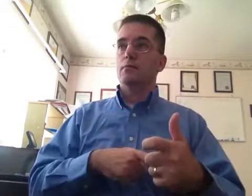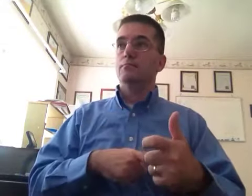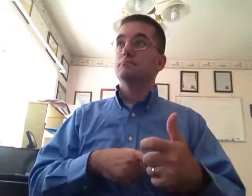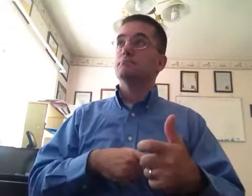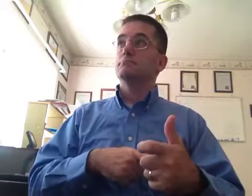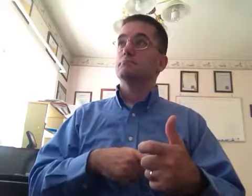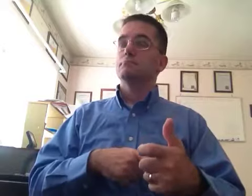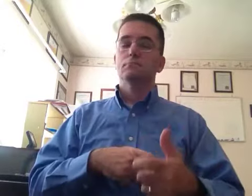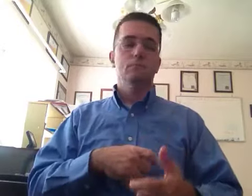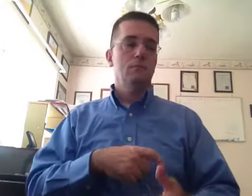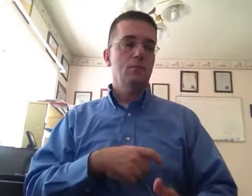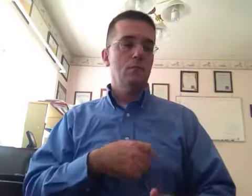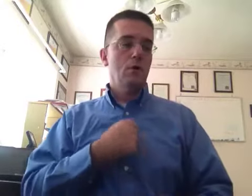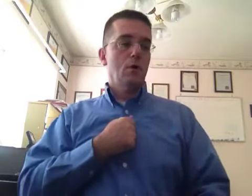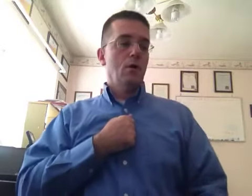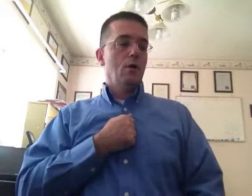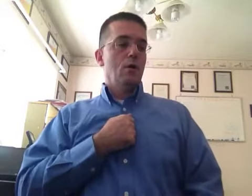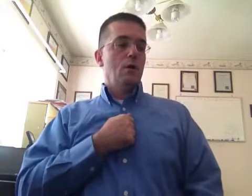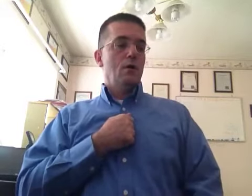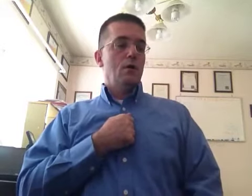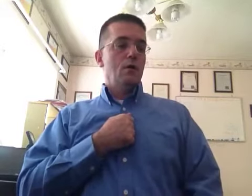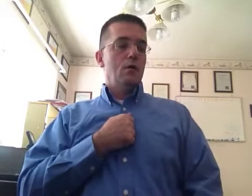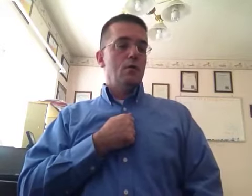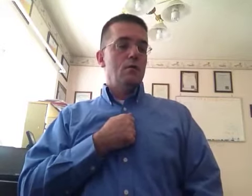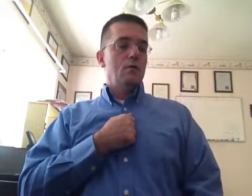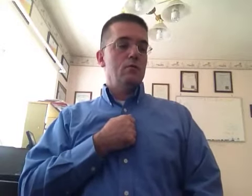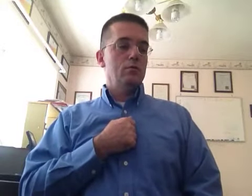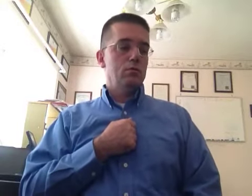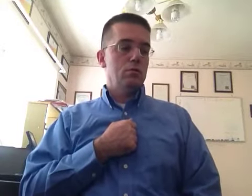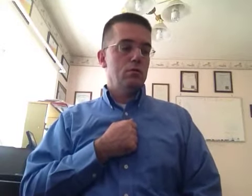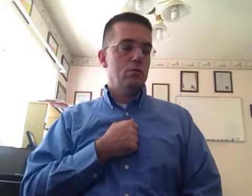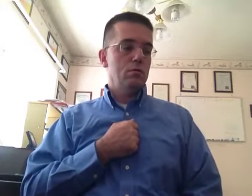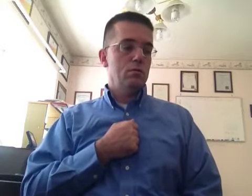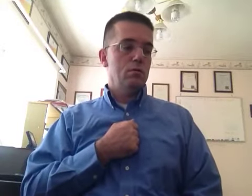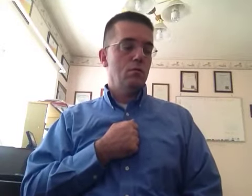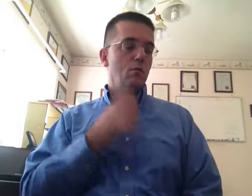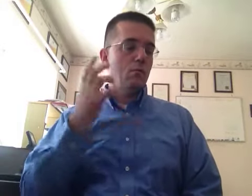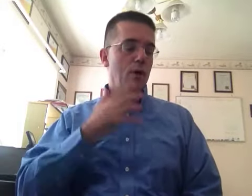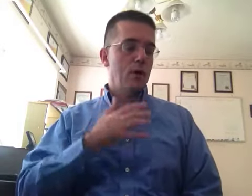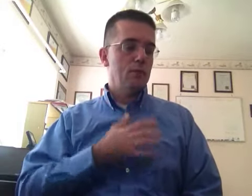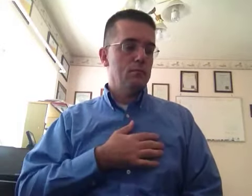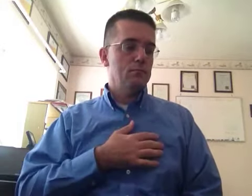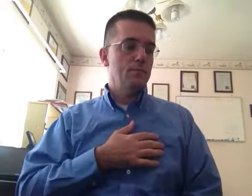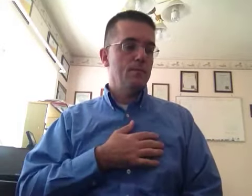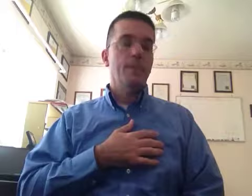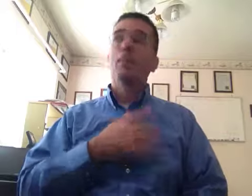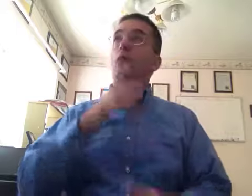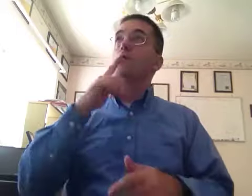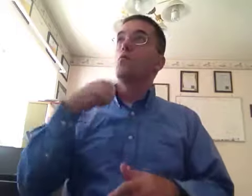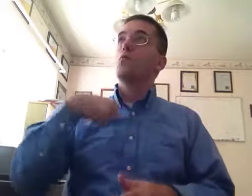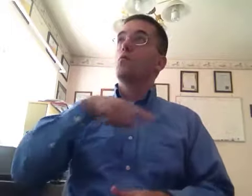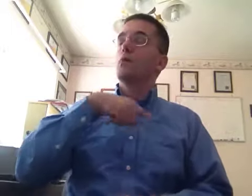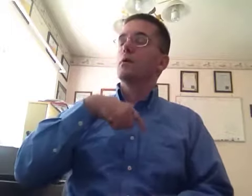Make you hold your breath all the time, won't it? Yes, it does. Yes, sir. We're blessed. He's still with us. Yeah, absolutely. And,